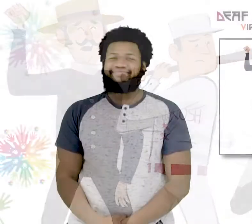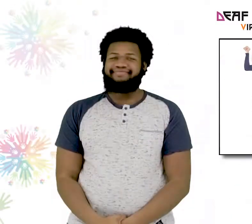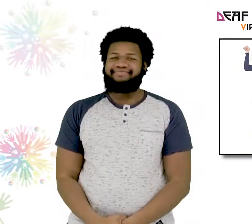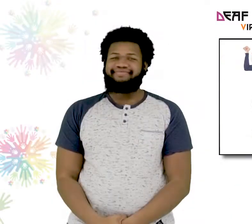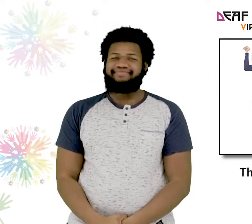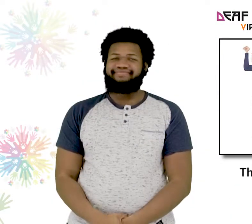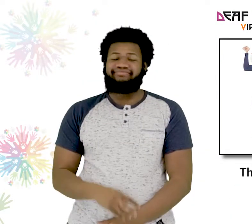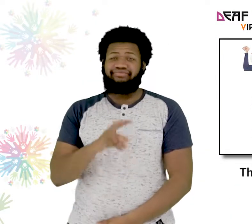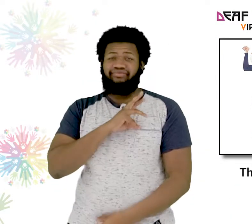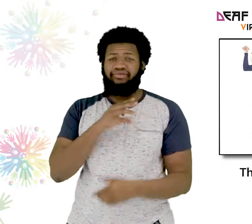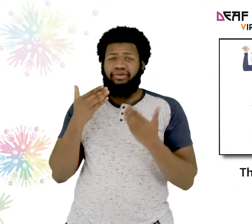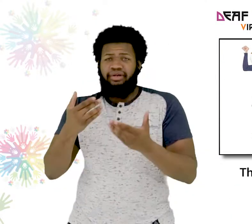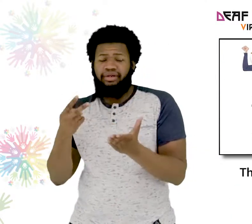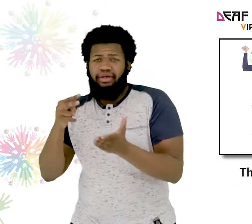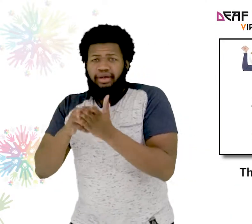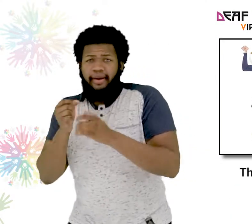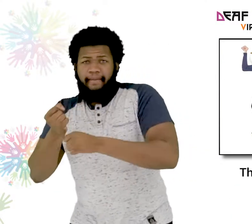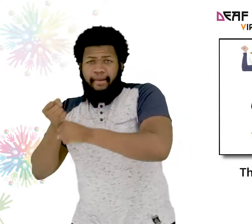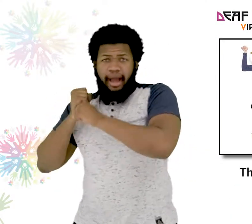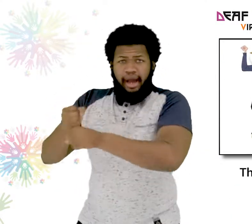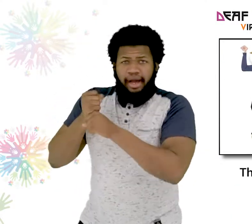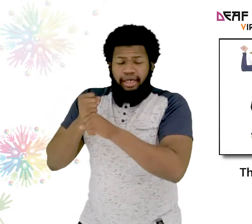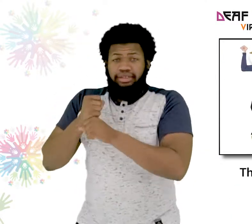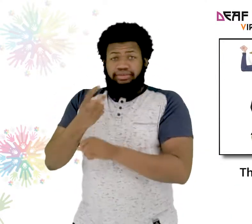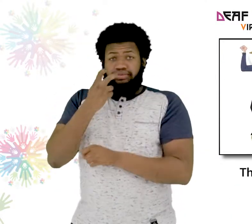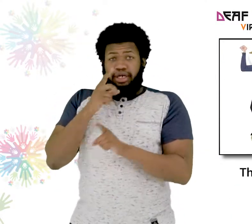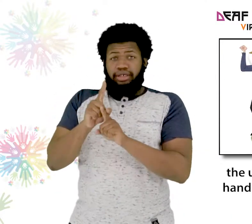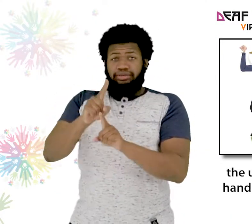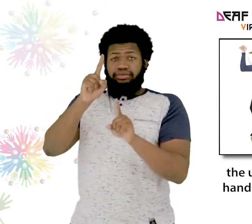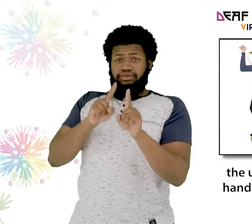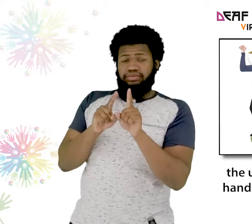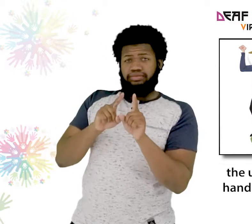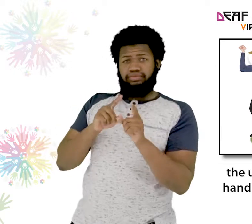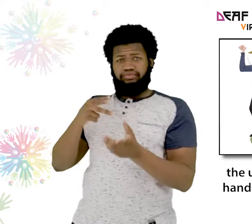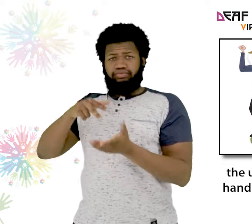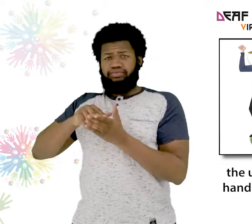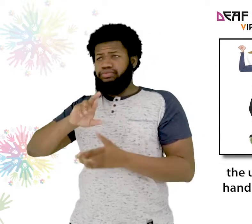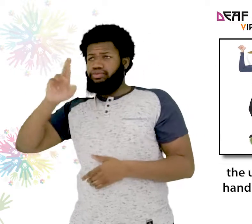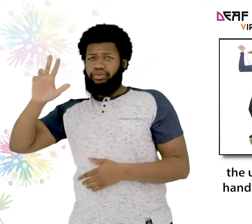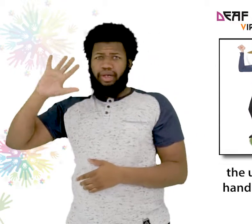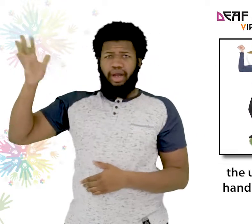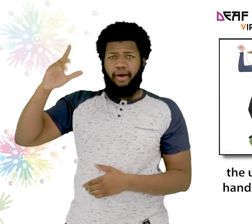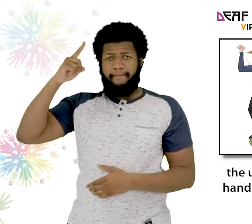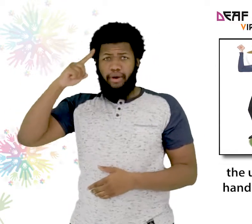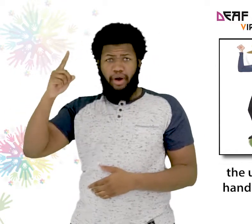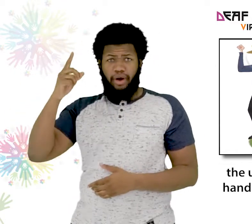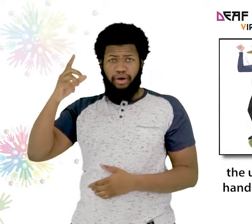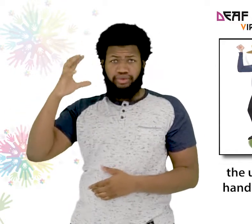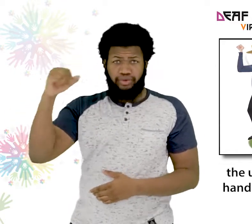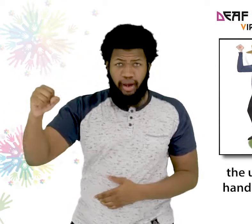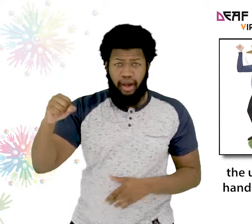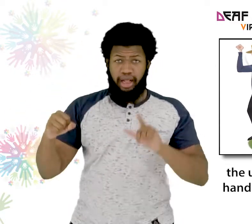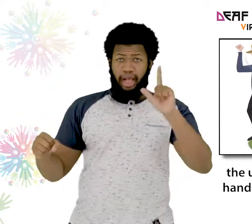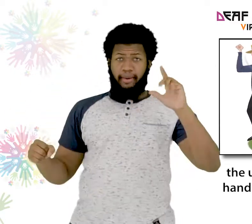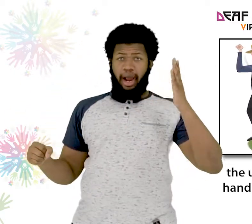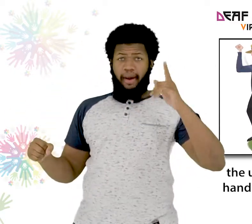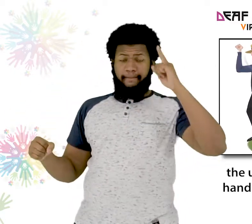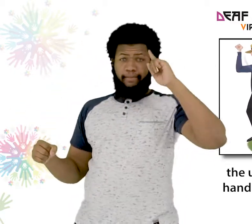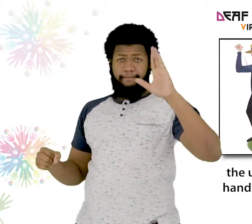The next time William was at bat, the umpire raised his right hand for a strike and his left for